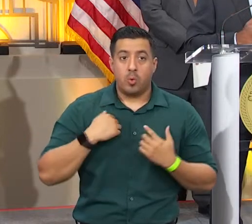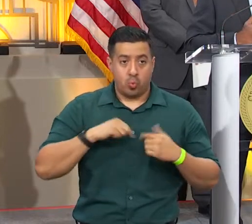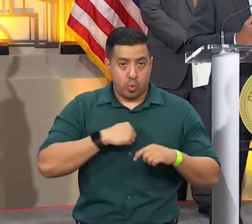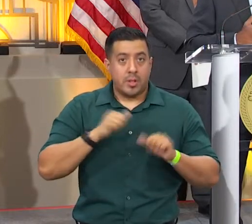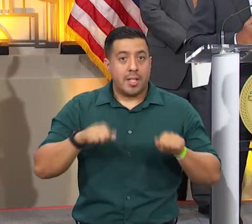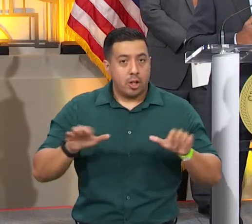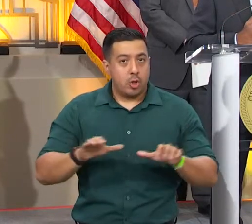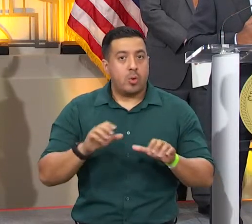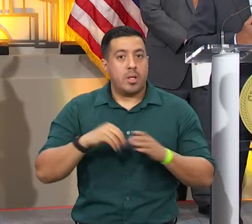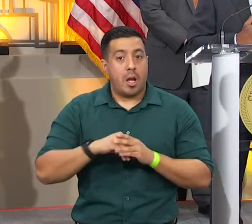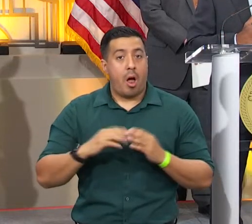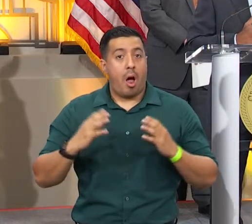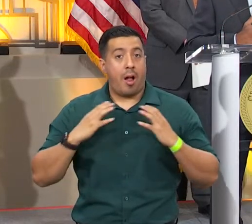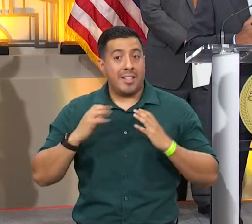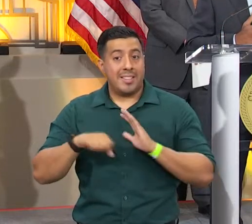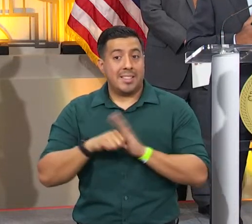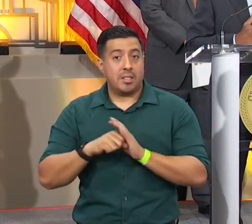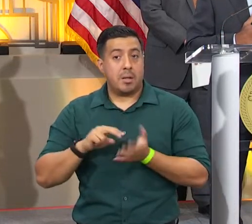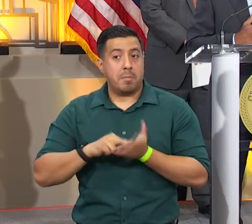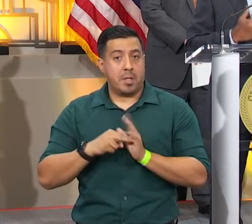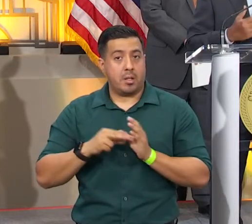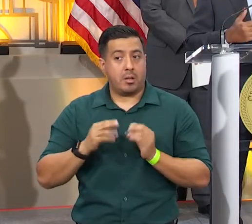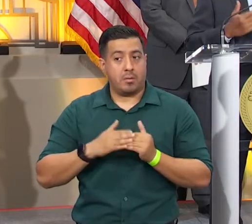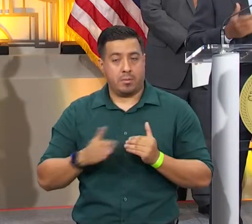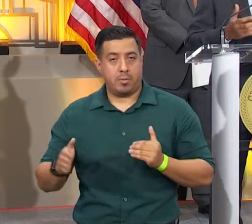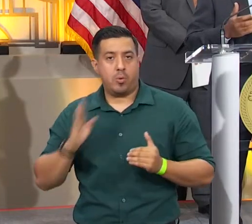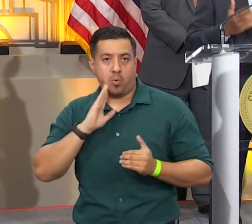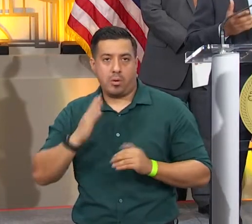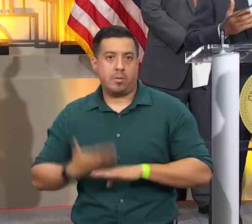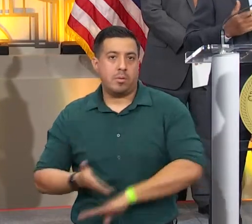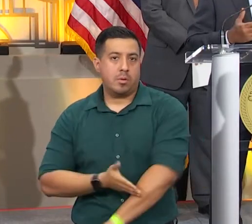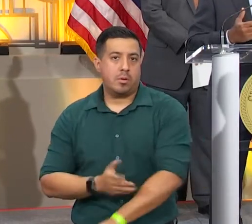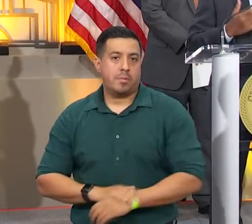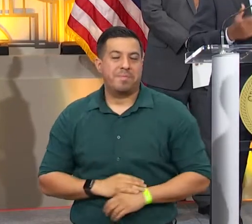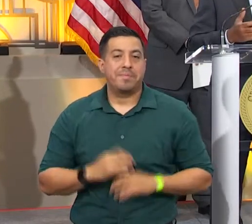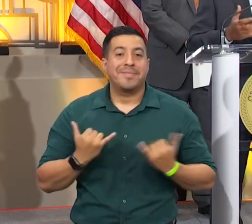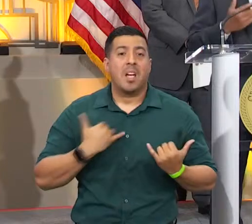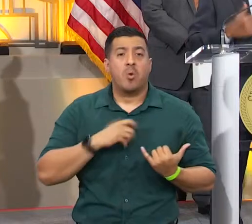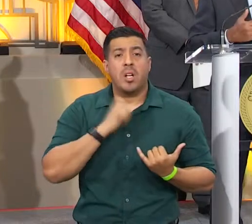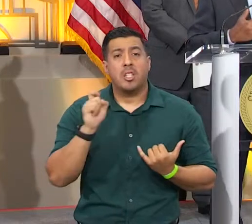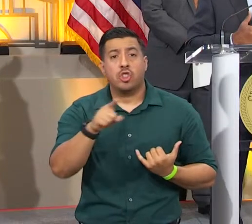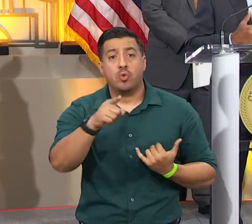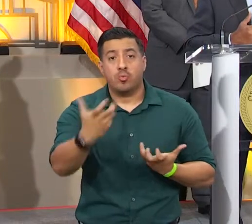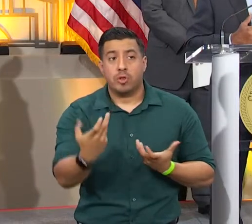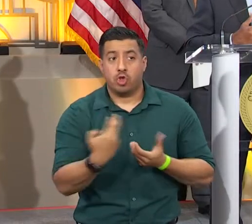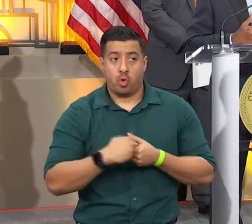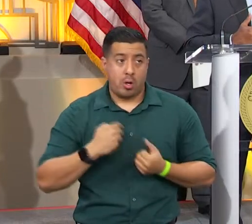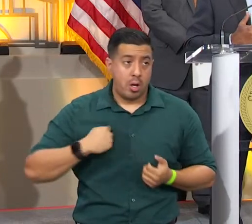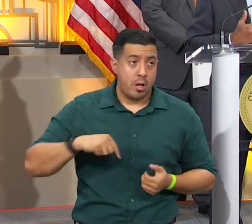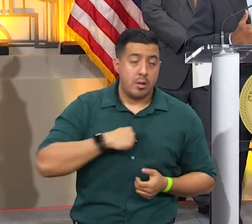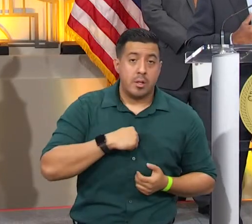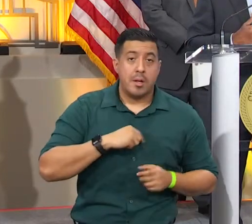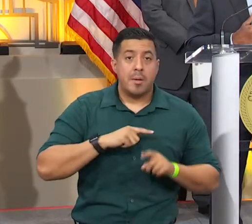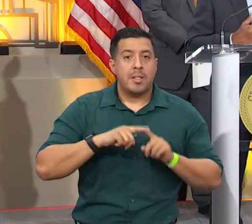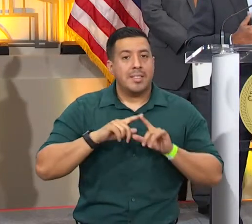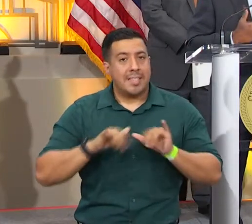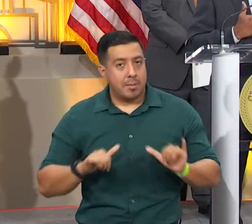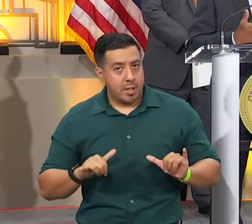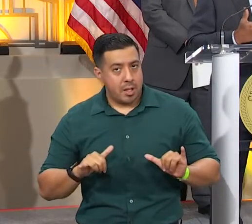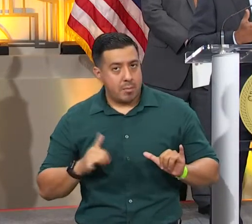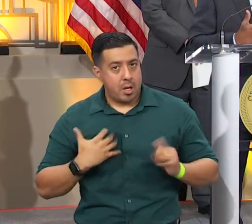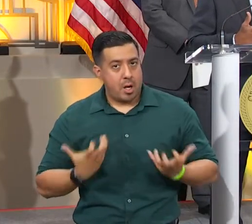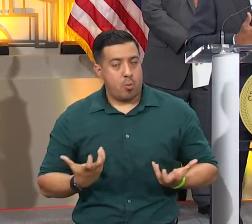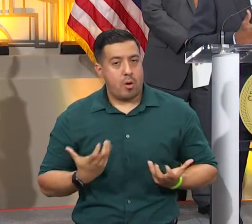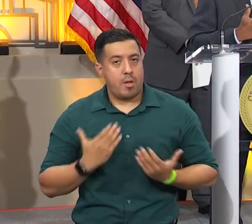season, that means even brighter days ahead. So let me just ask you to join with the rest of us. But at the same time, let